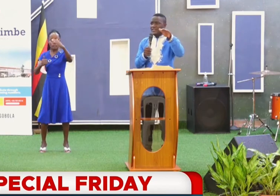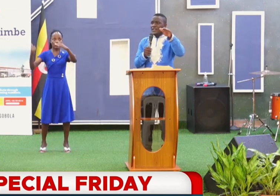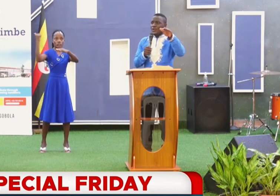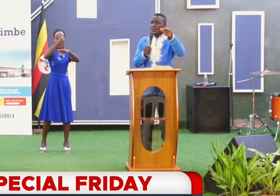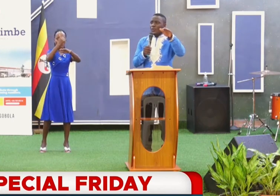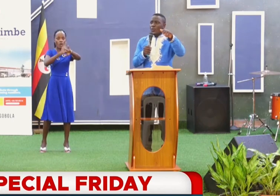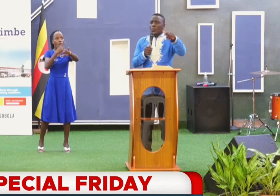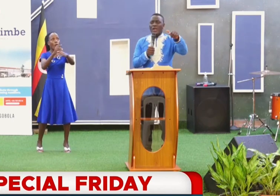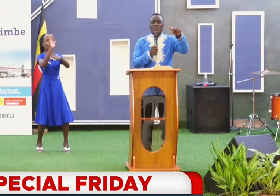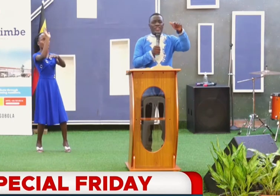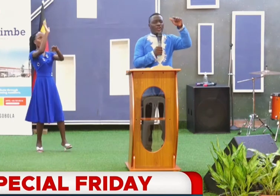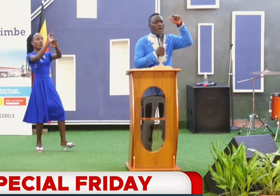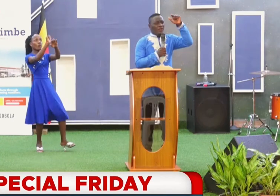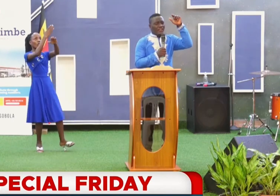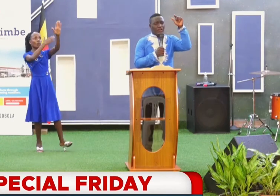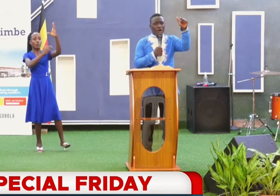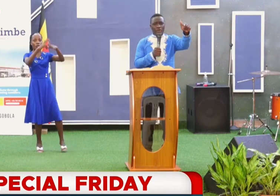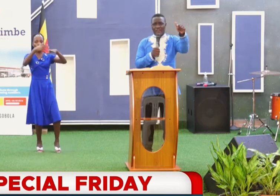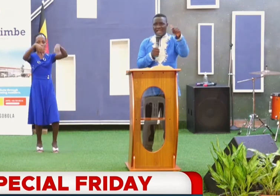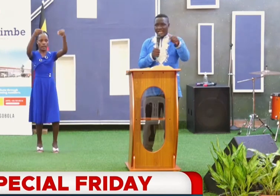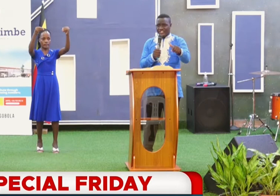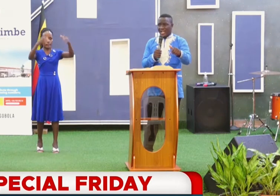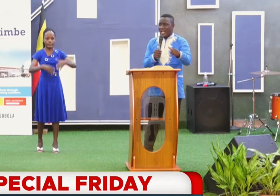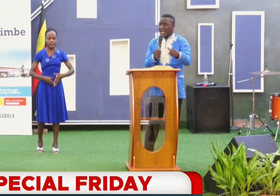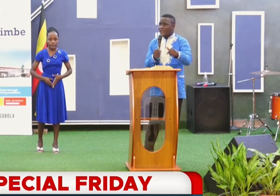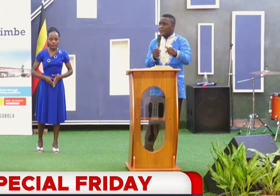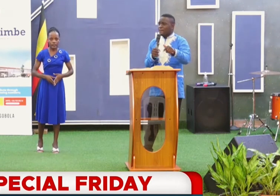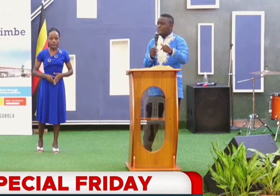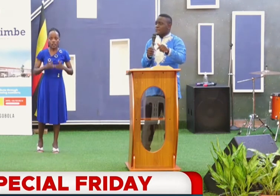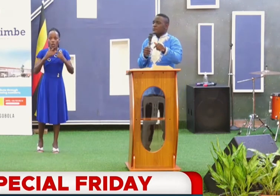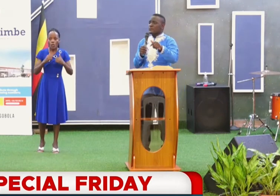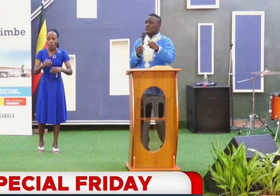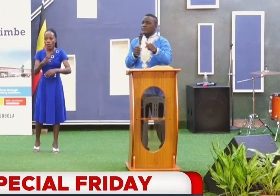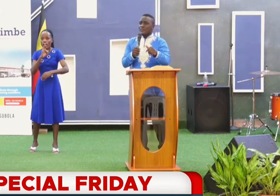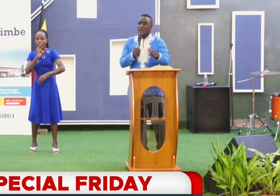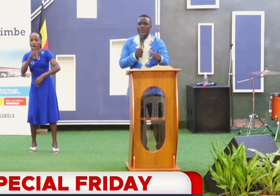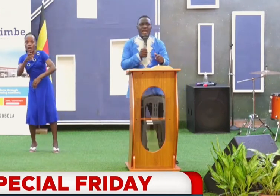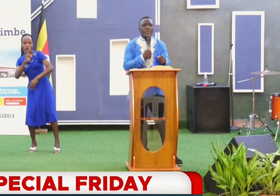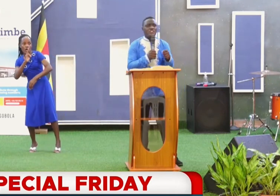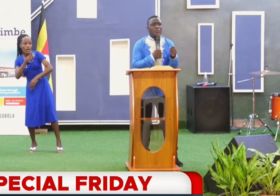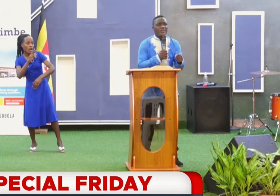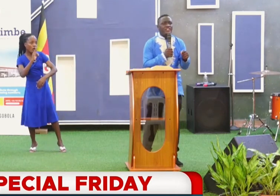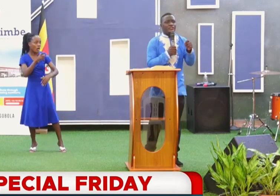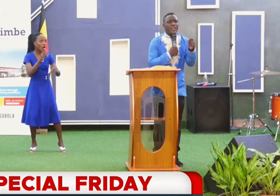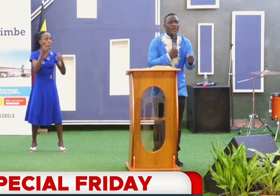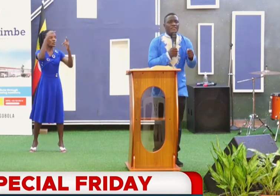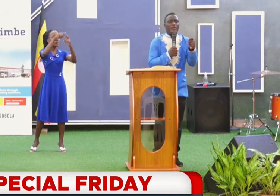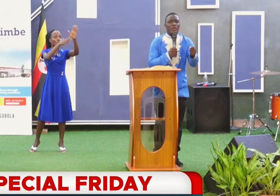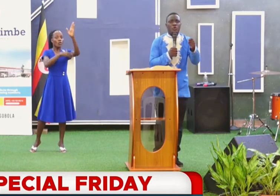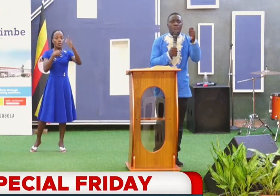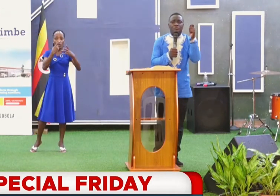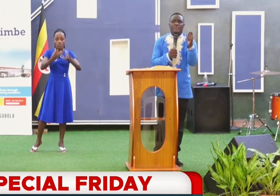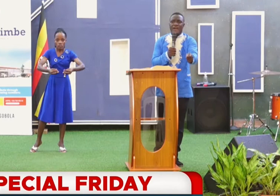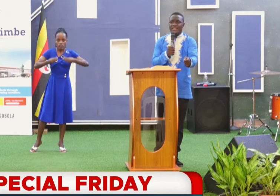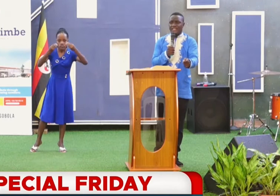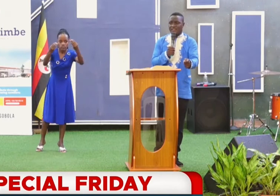all these gifts. When we call the God of Elijah, we are responding to the Lord, the God